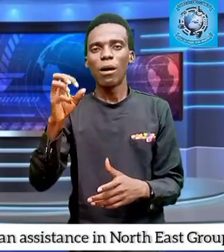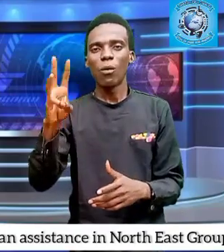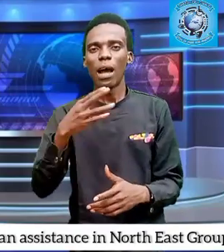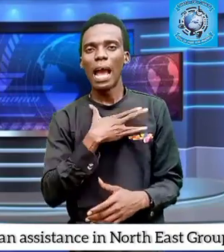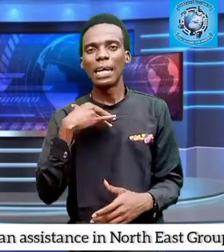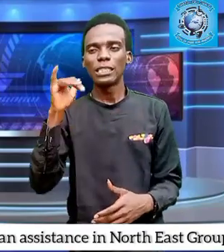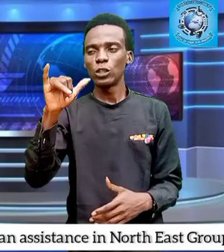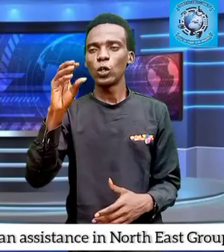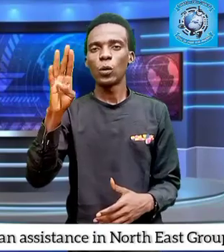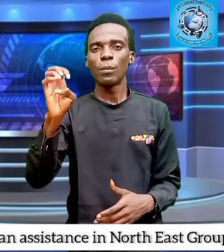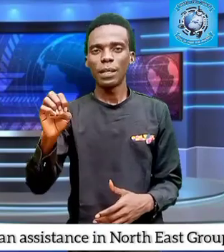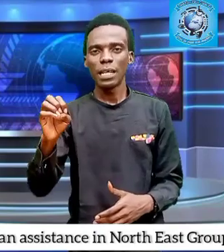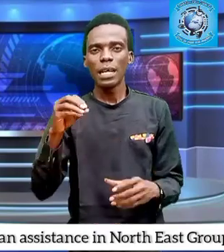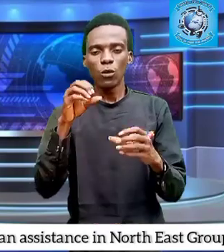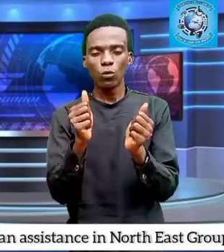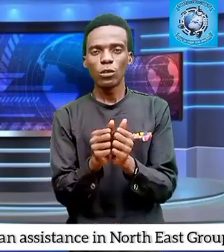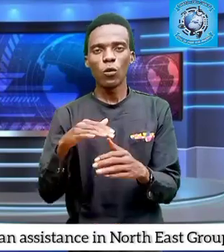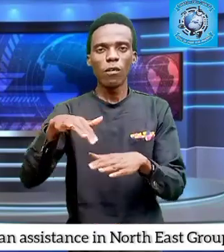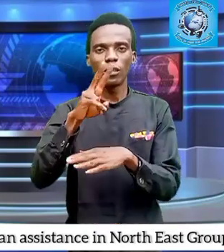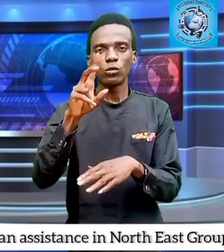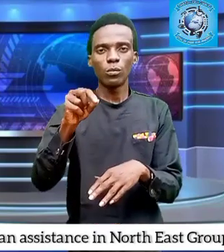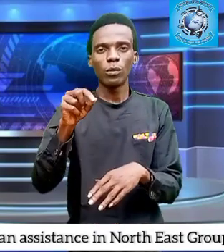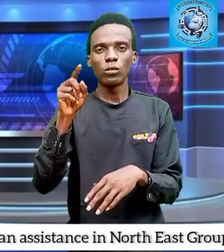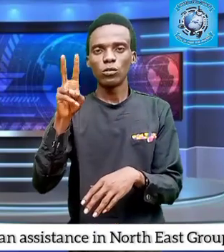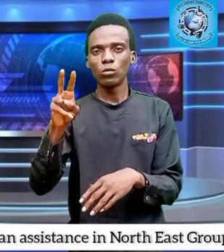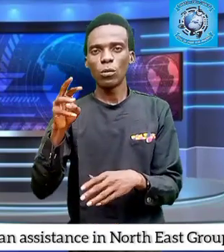over 2.2 million displaced people.